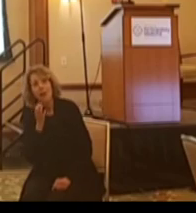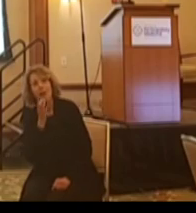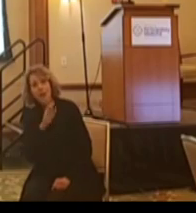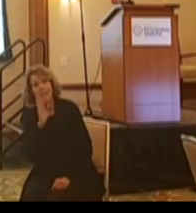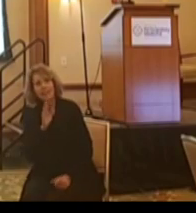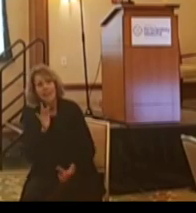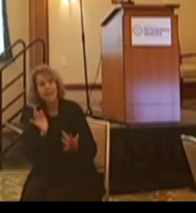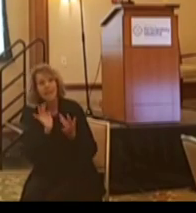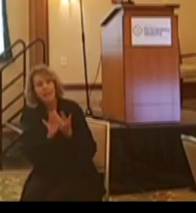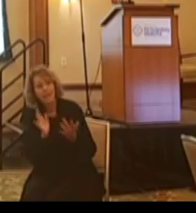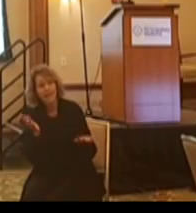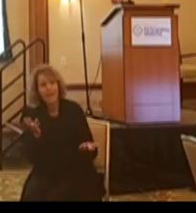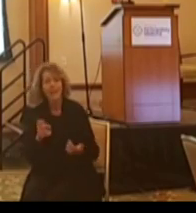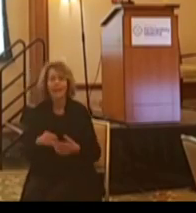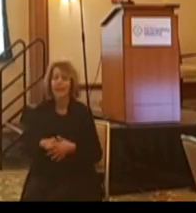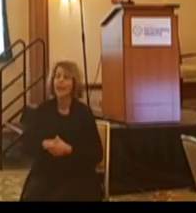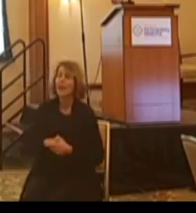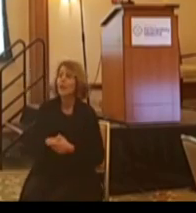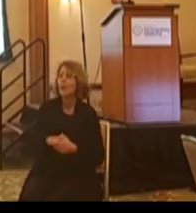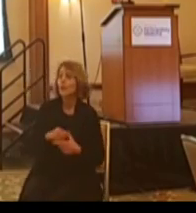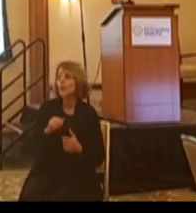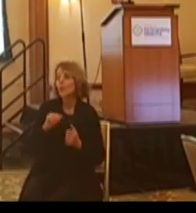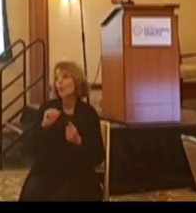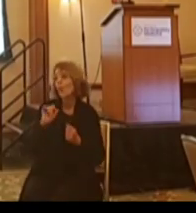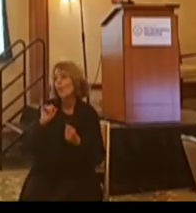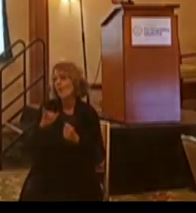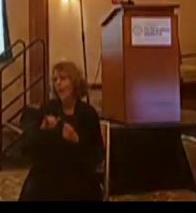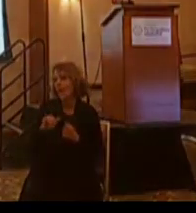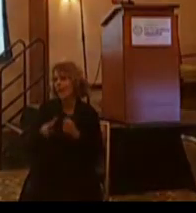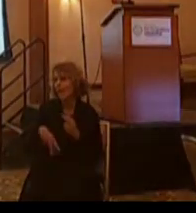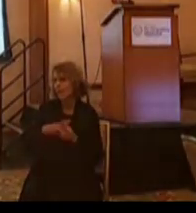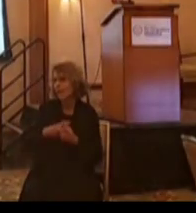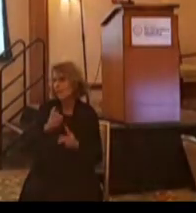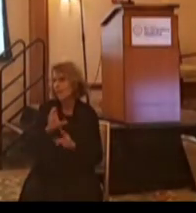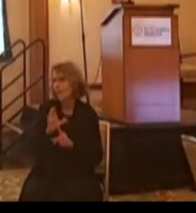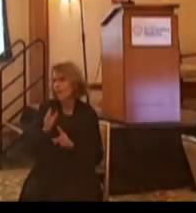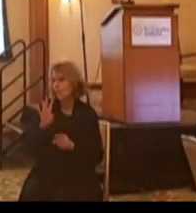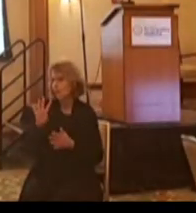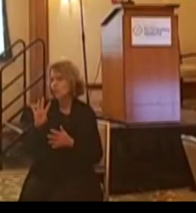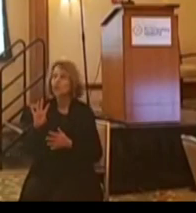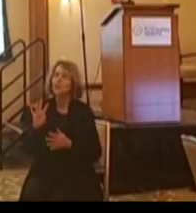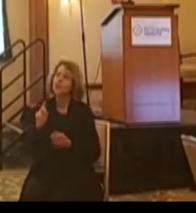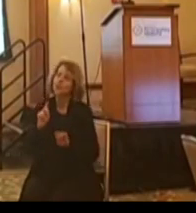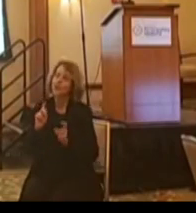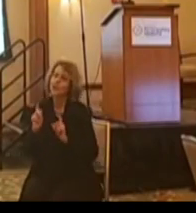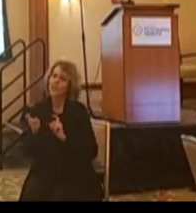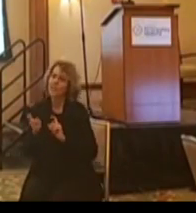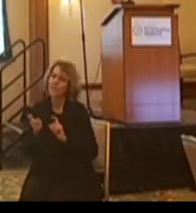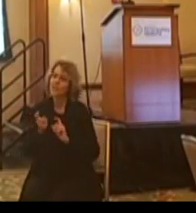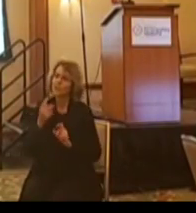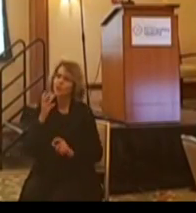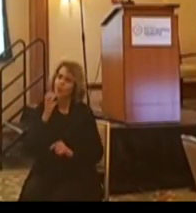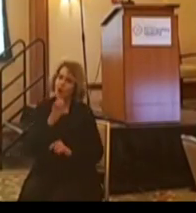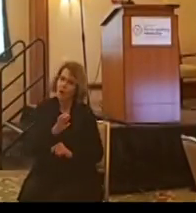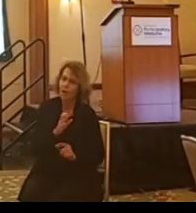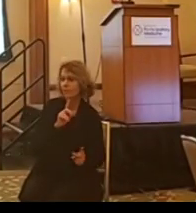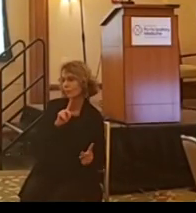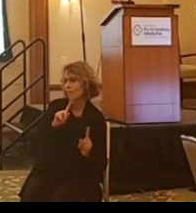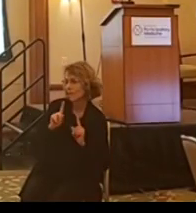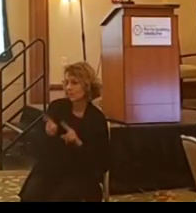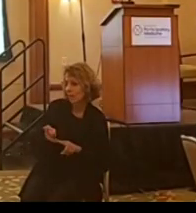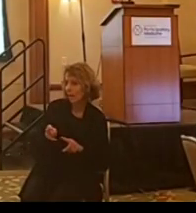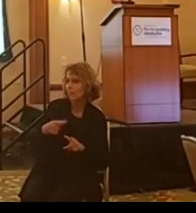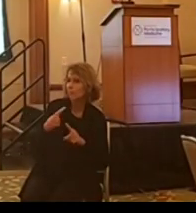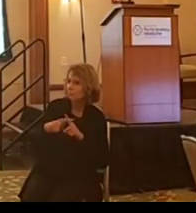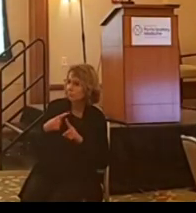to understand, can we kind of engage with that type of culture change? We also, if any of you who might know Victor